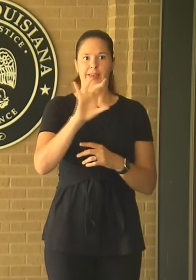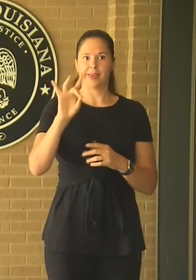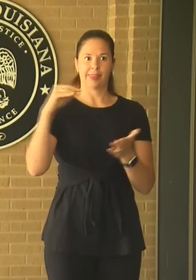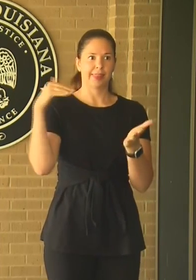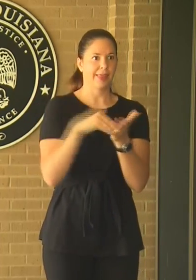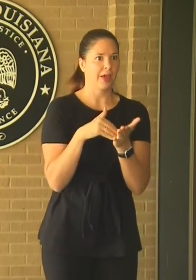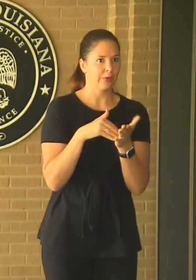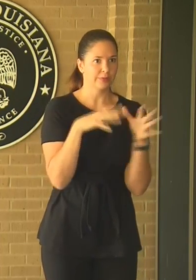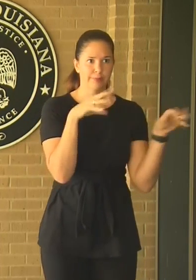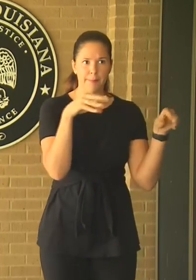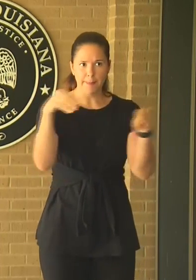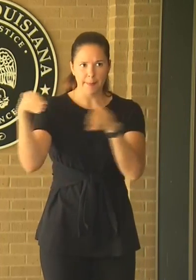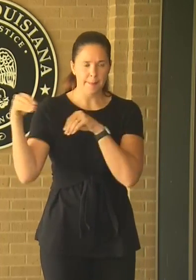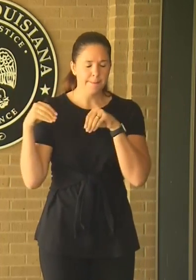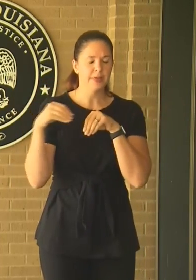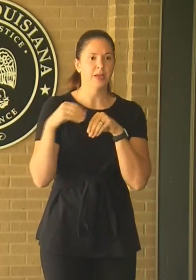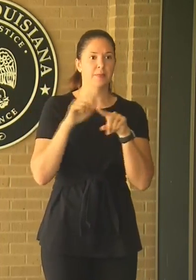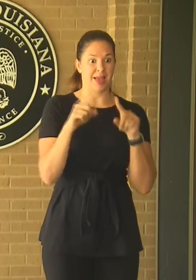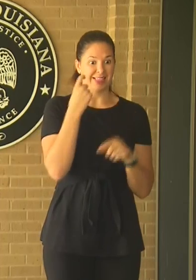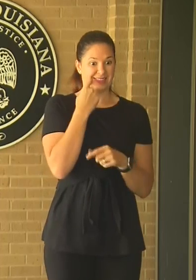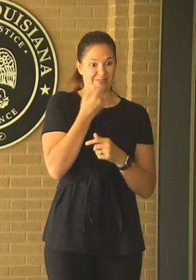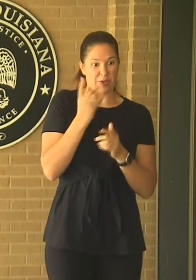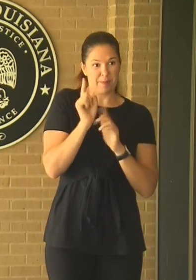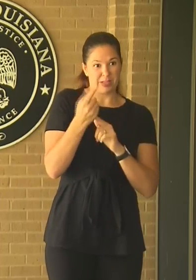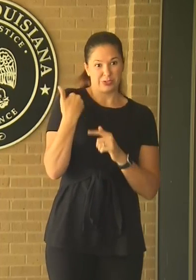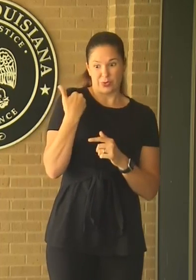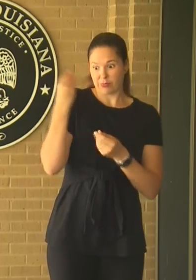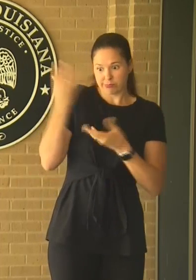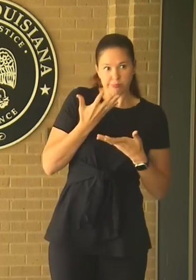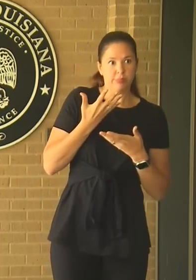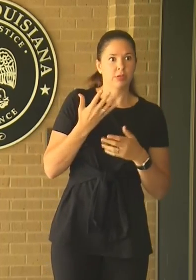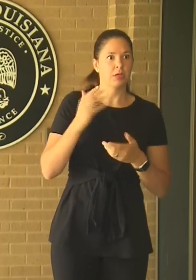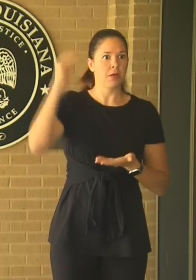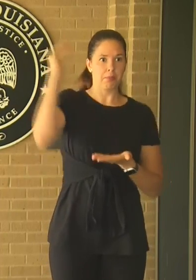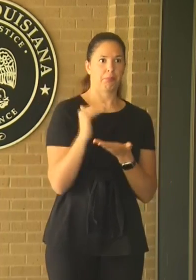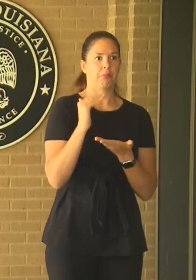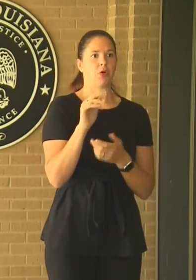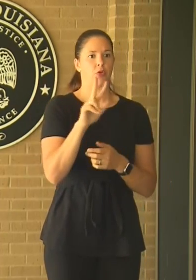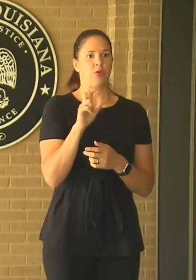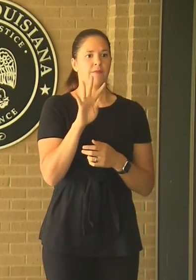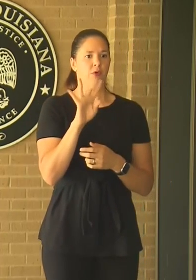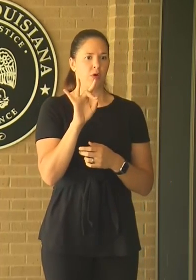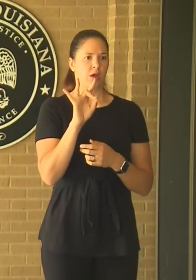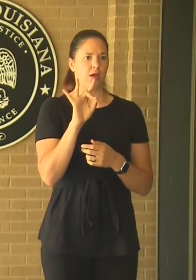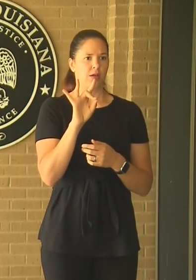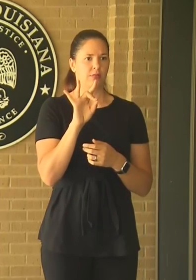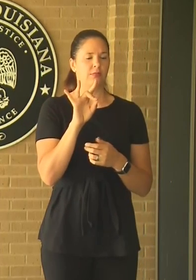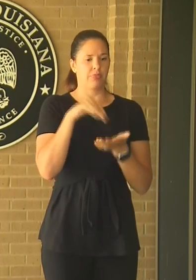688,000. As of a few minutes ago, I was briefed that we are down statewide to